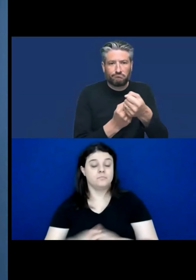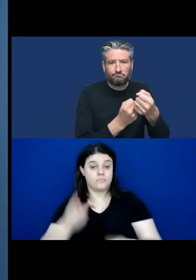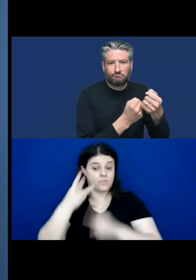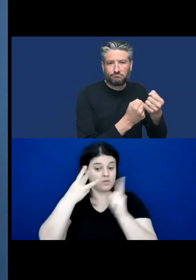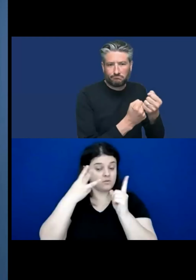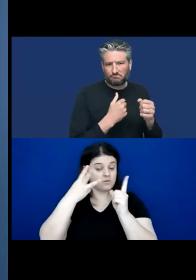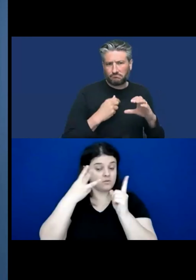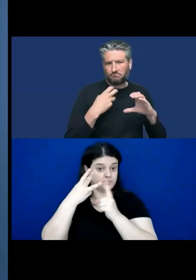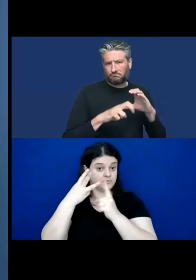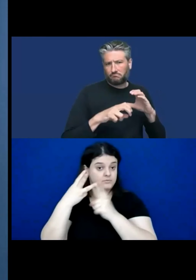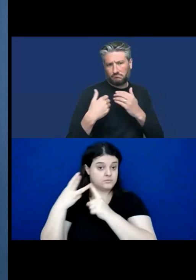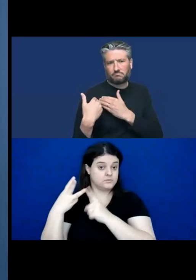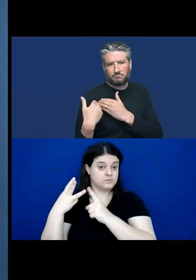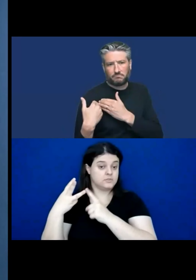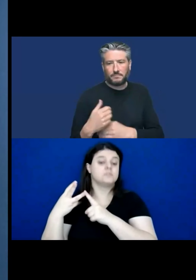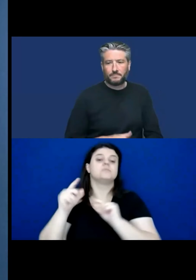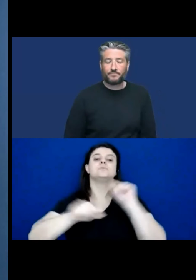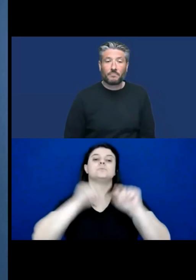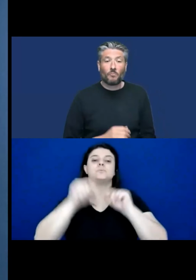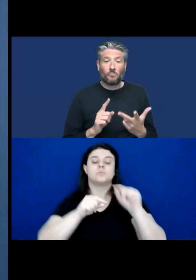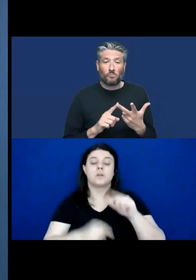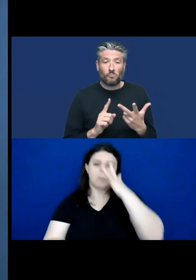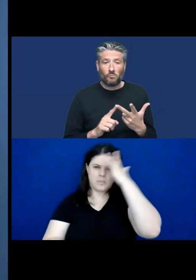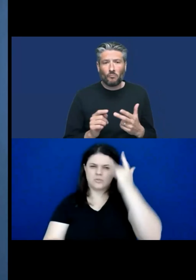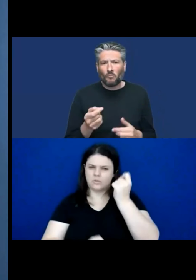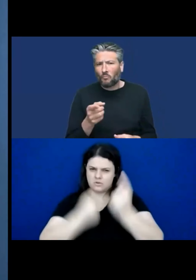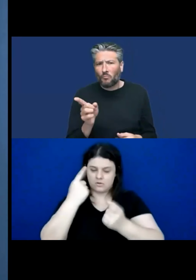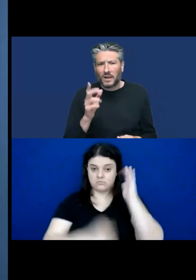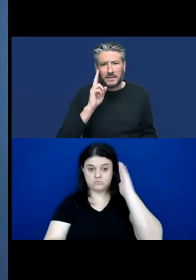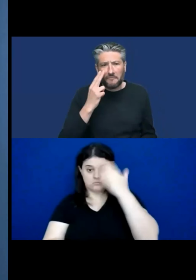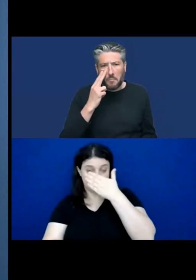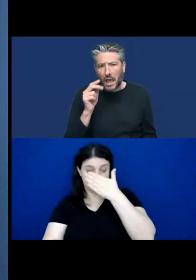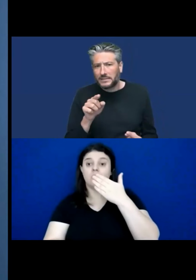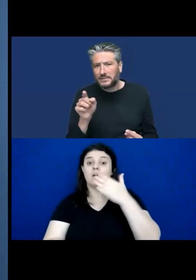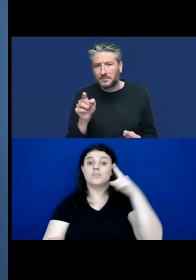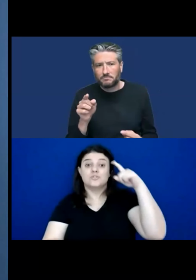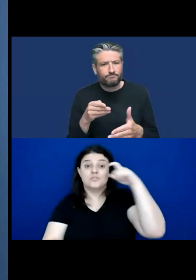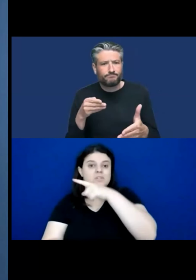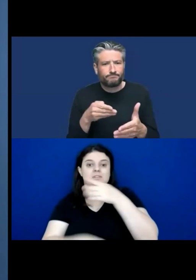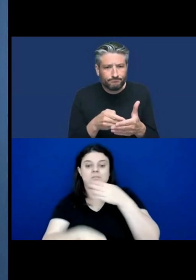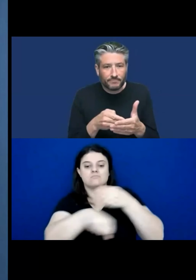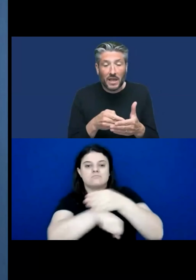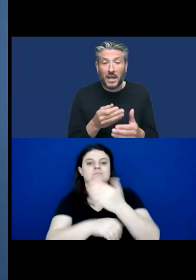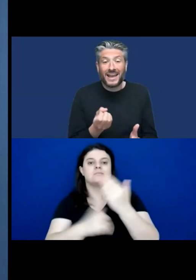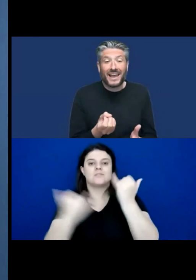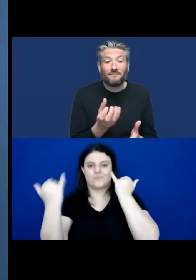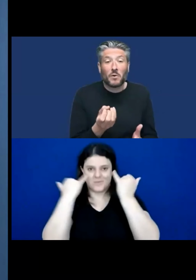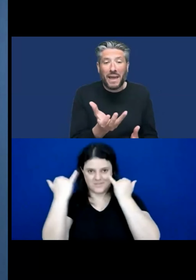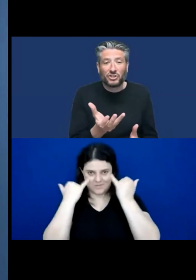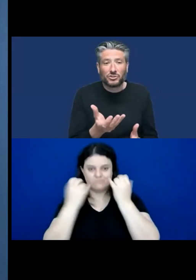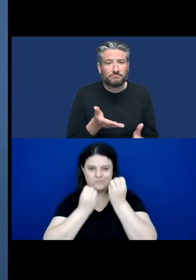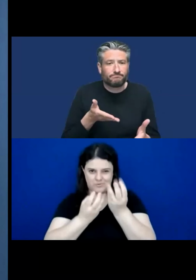Thirdly, some deafblind people really have trouble accessing information, and then this